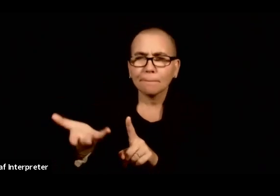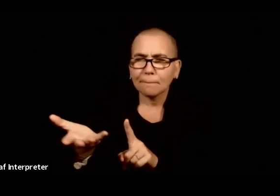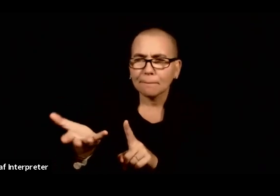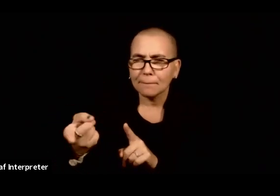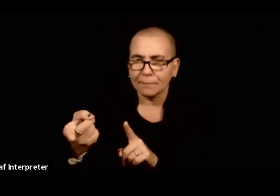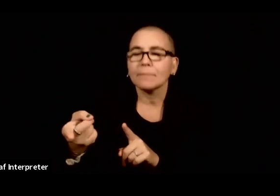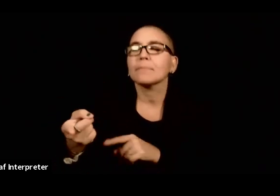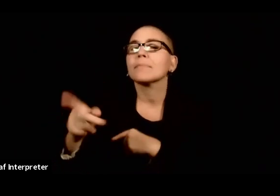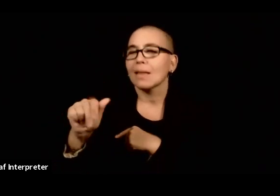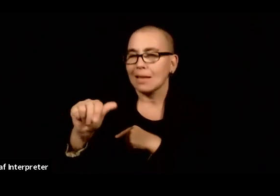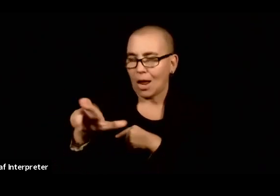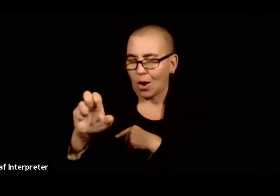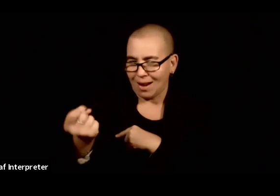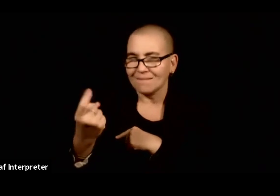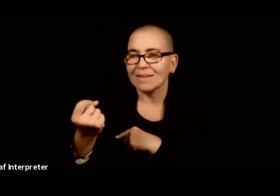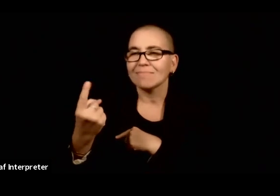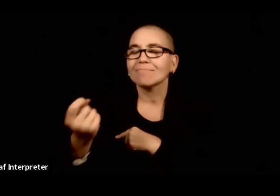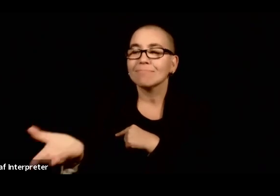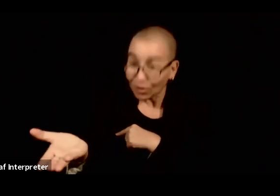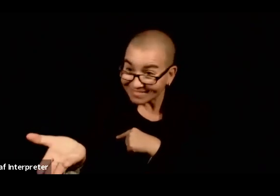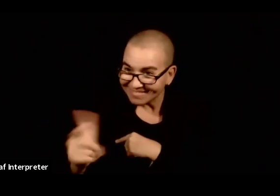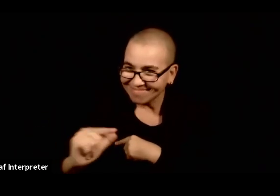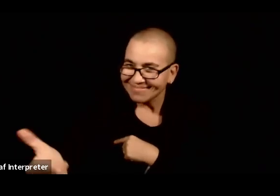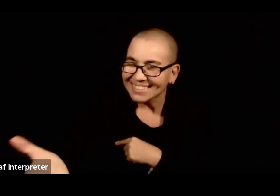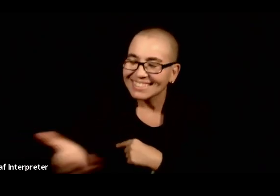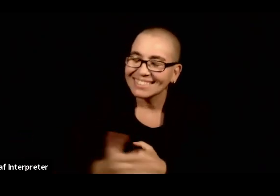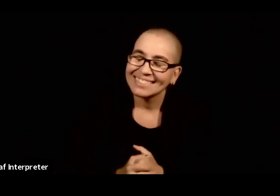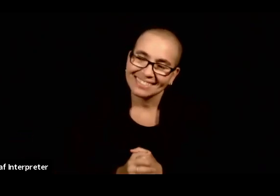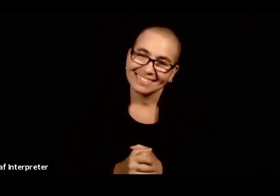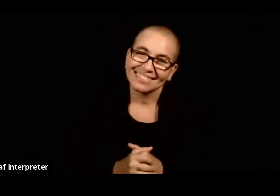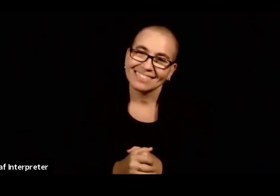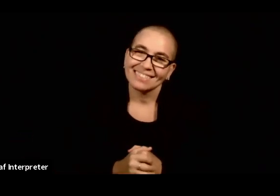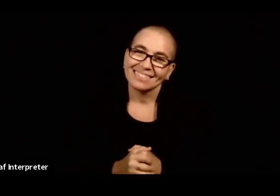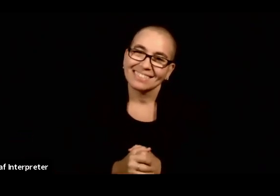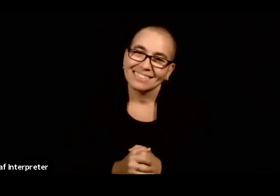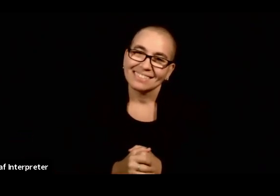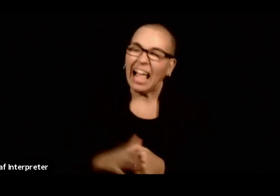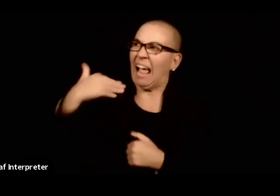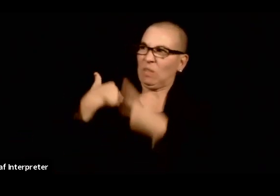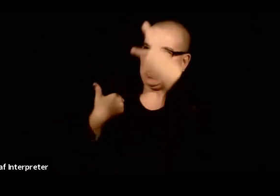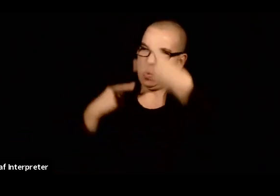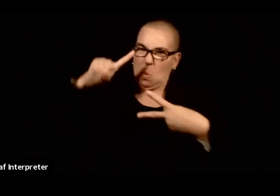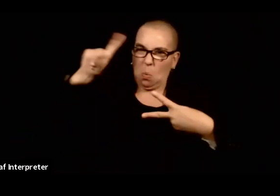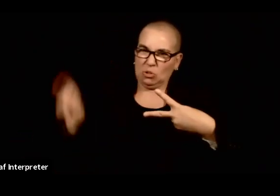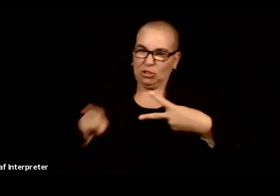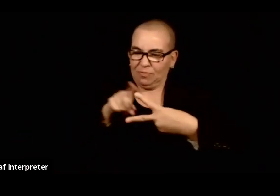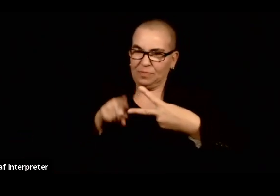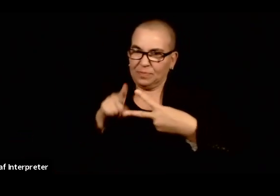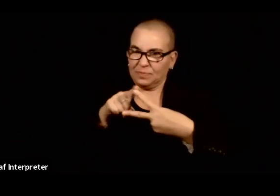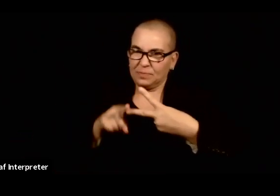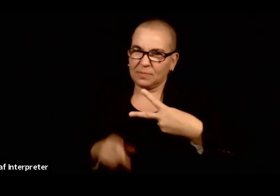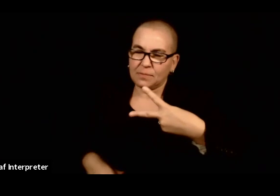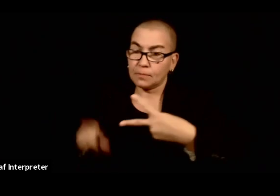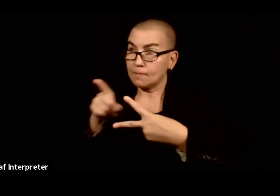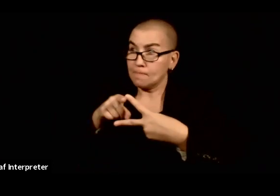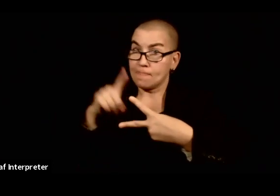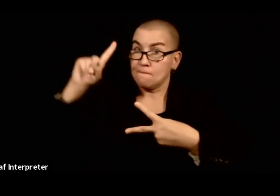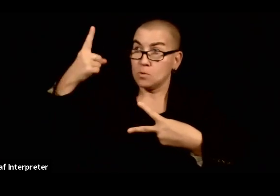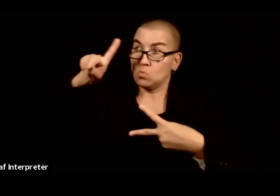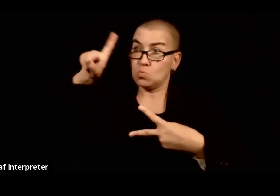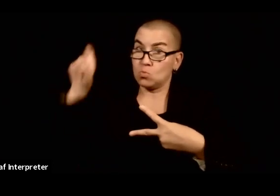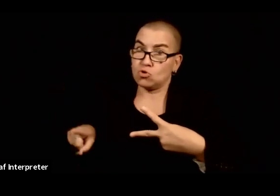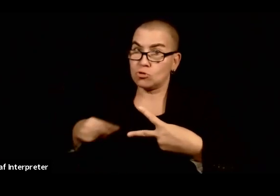Yeah, a couple of questions on this. The first being the percentages of those that have not